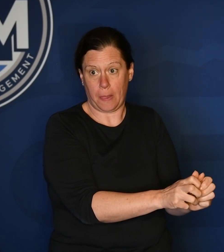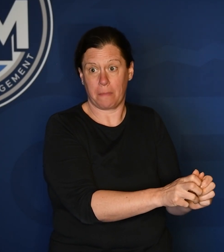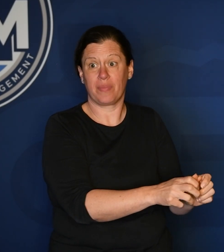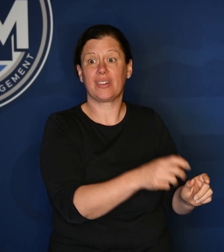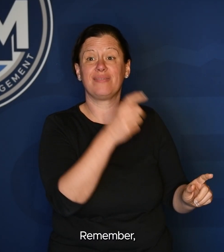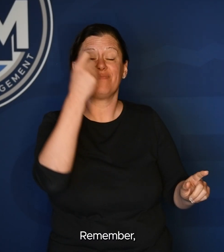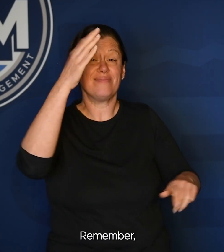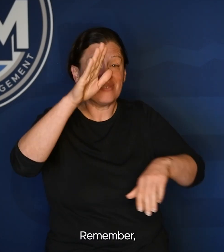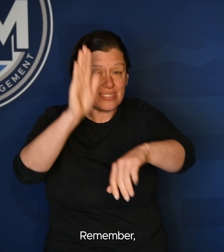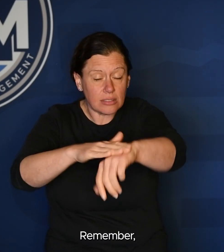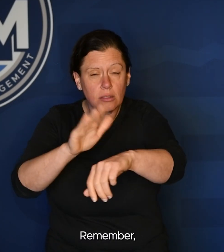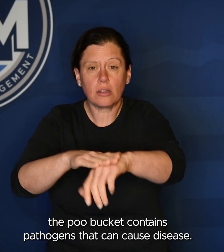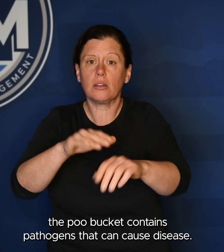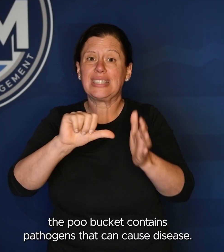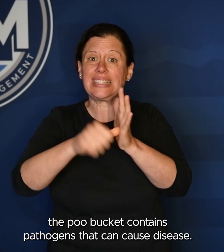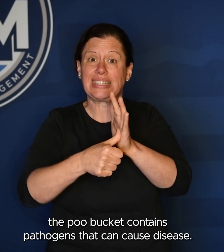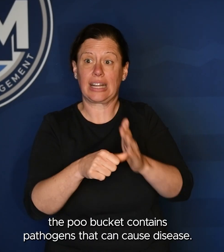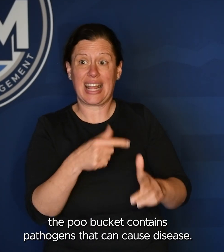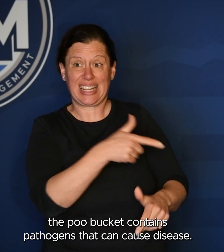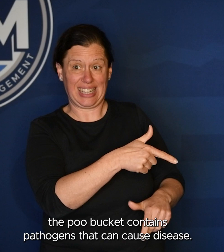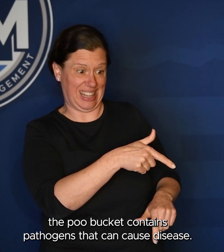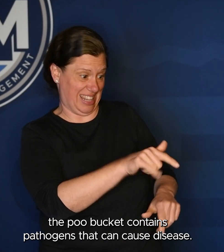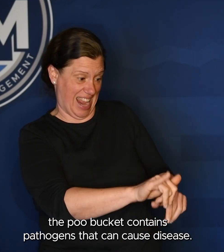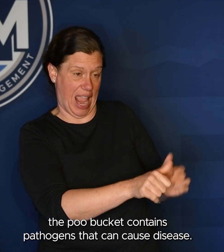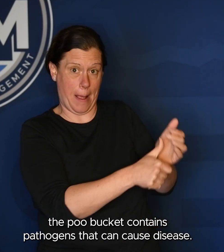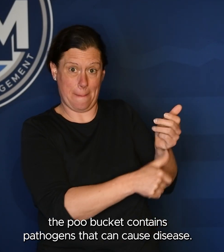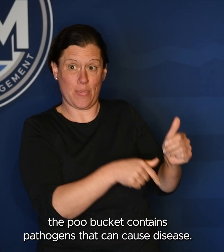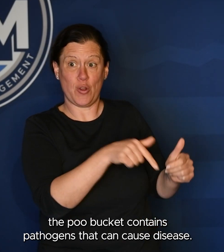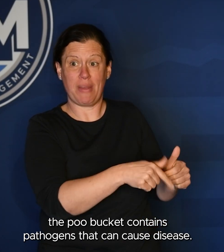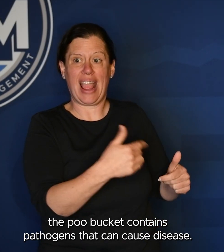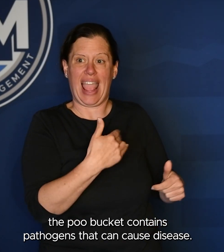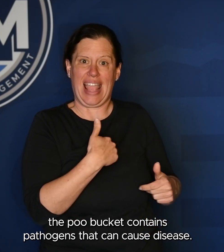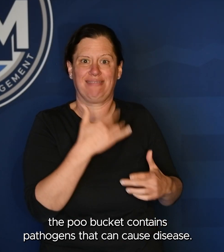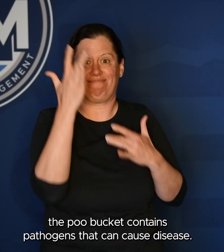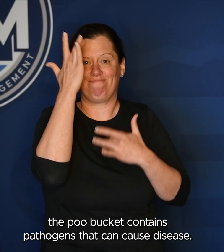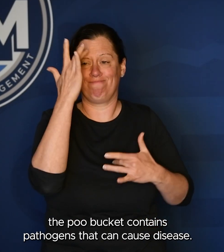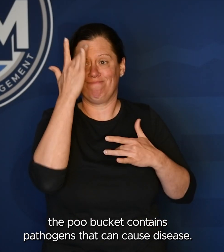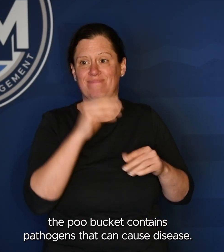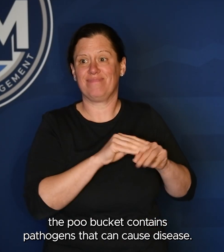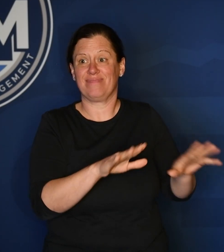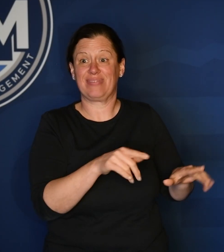Remember, the poo bucket contains pathogens that can cause disease.